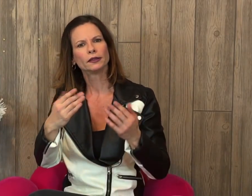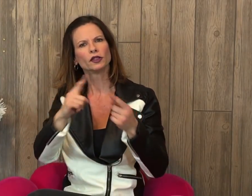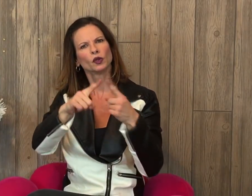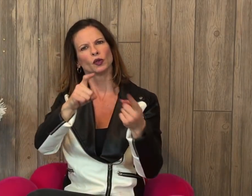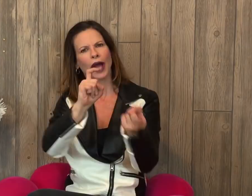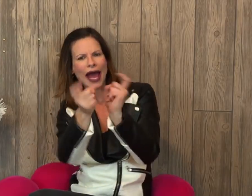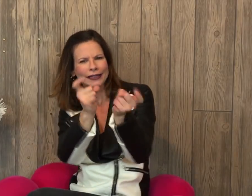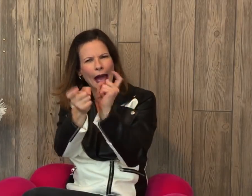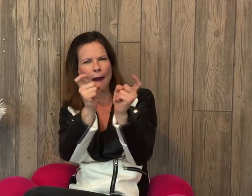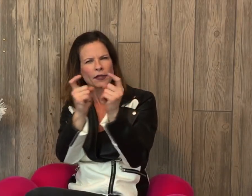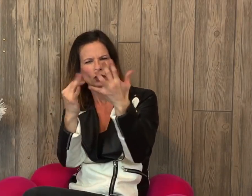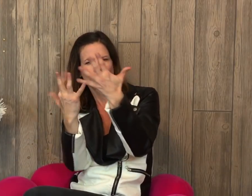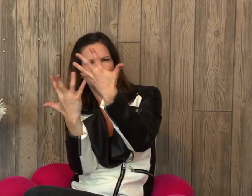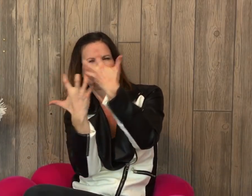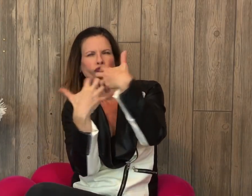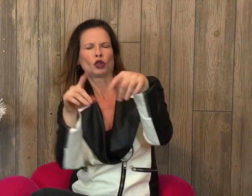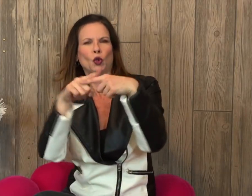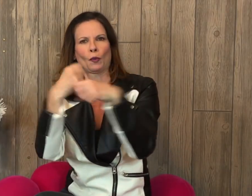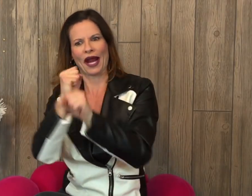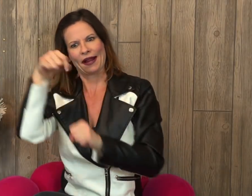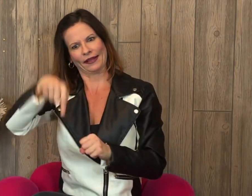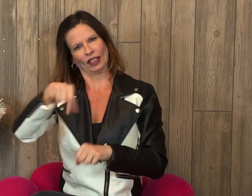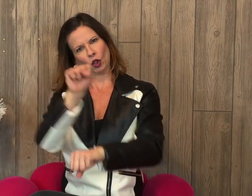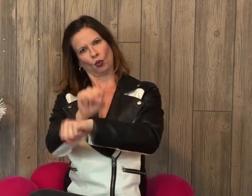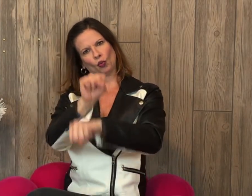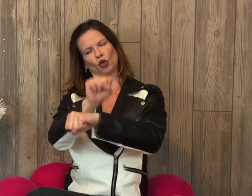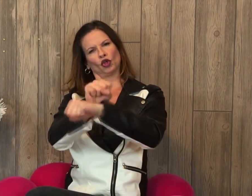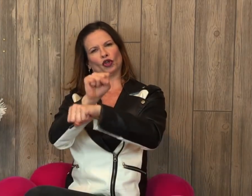People lack the willingness to change, to make it work.